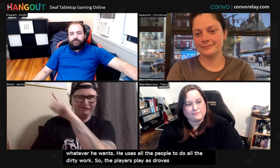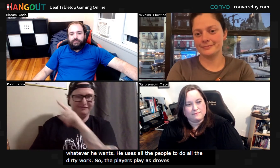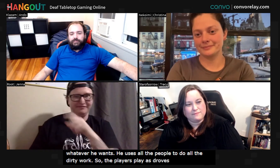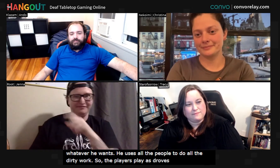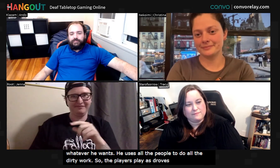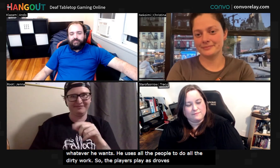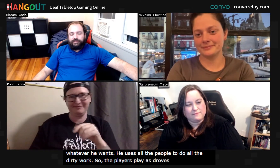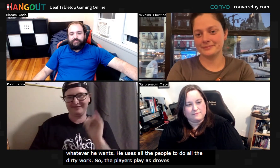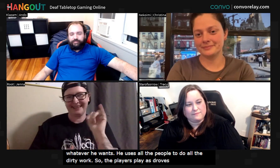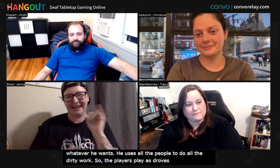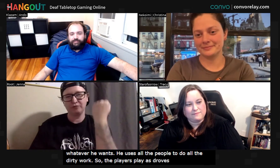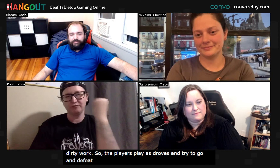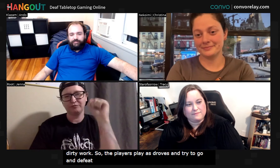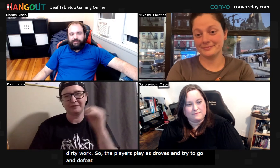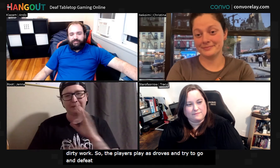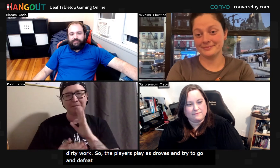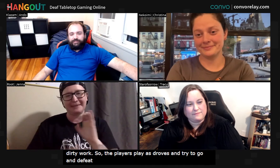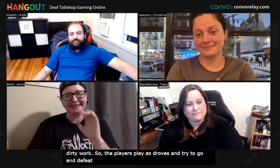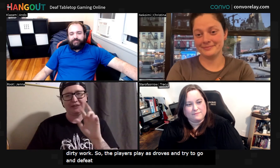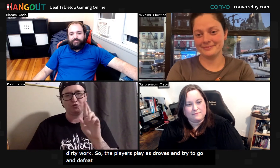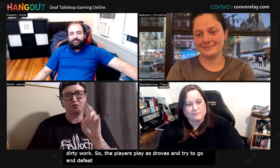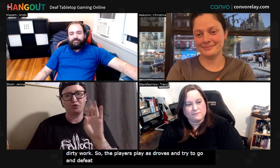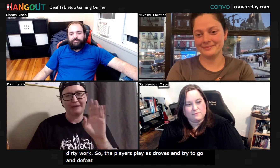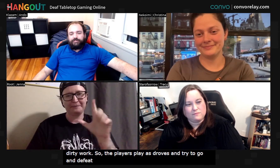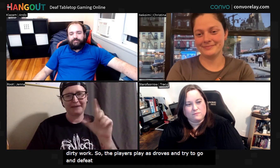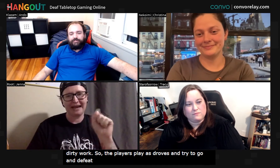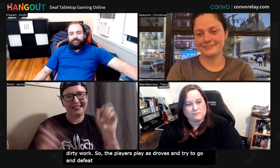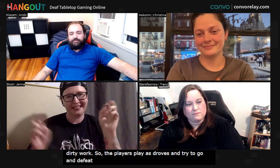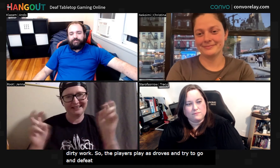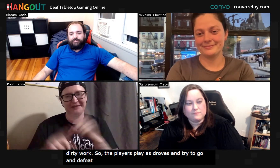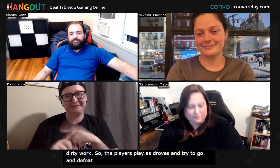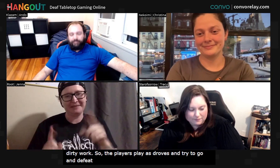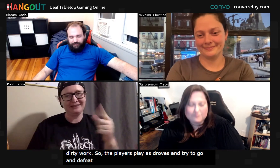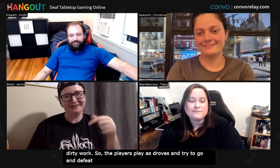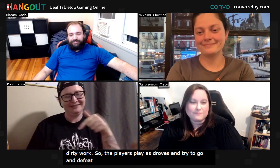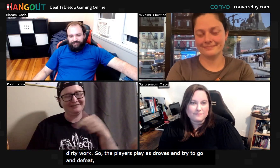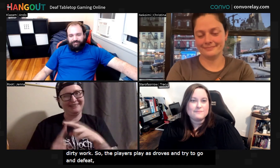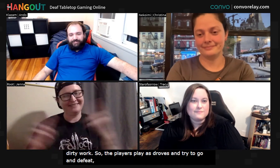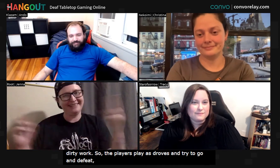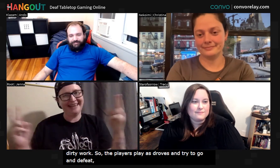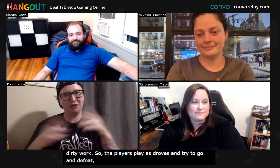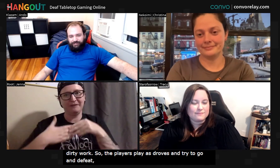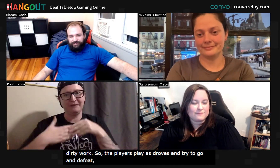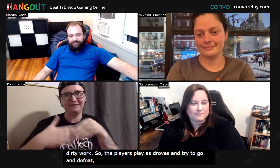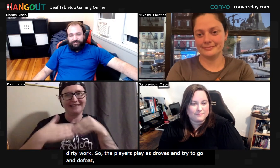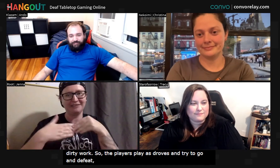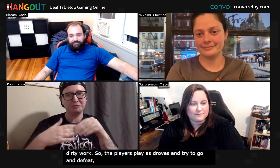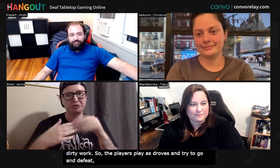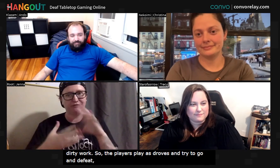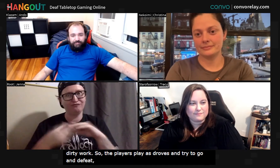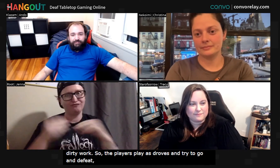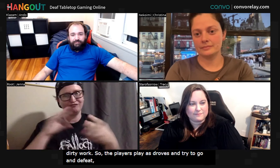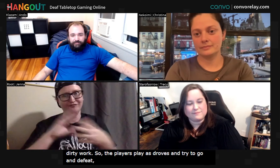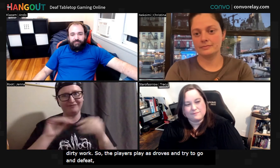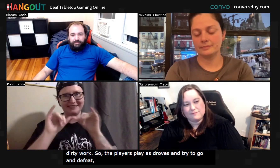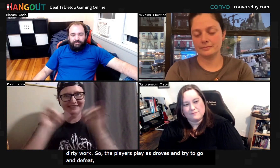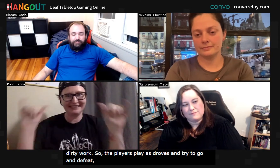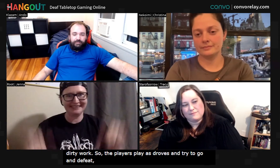beat out the other team. So it's being rebellious and it's a very flexible sort of